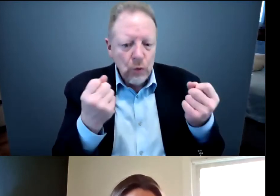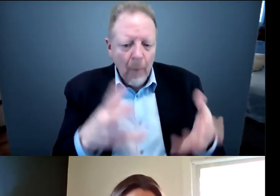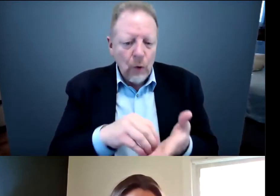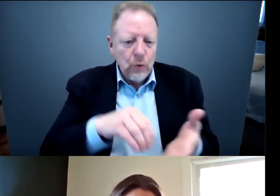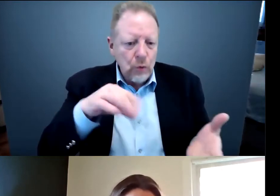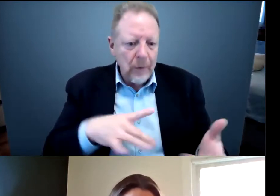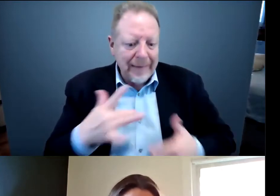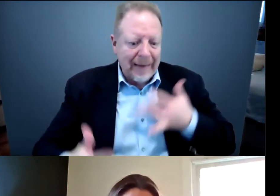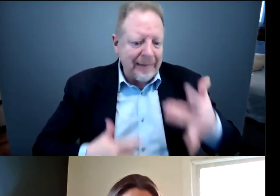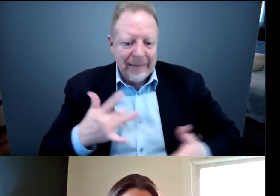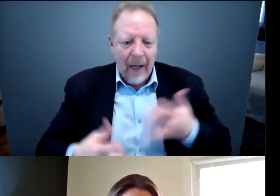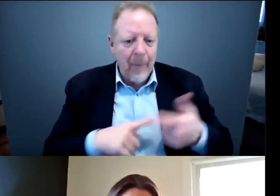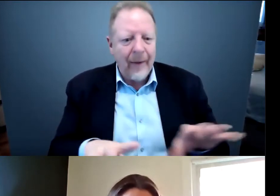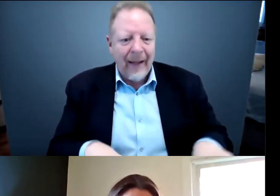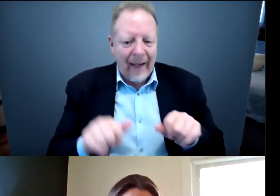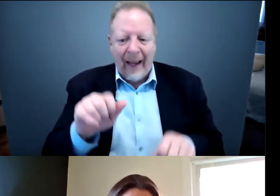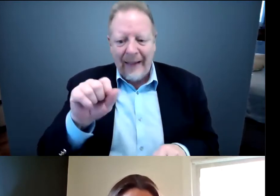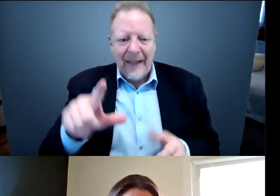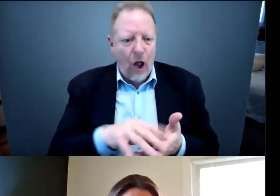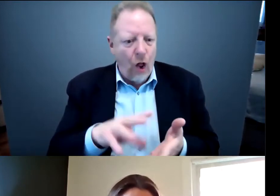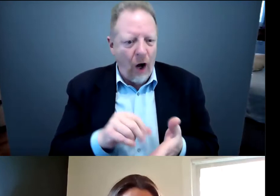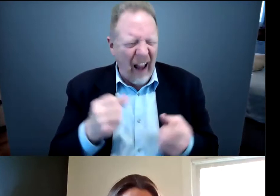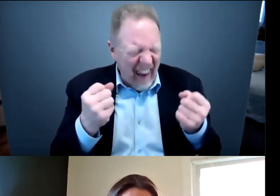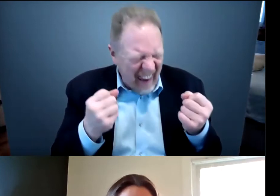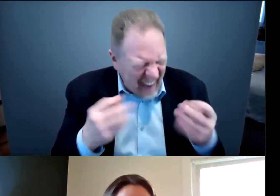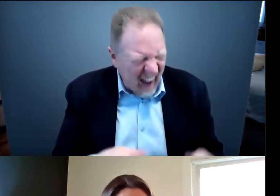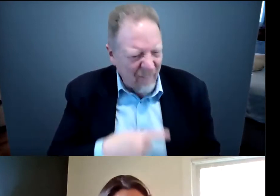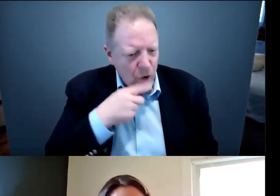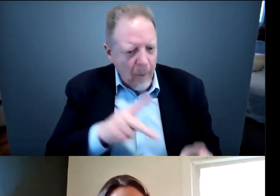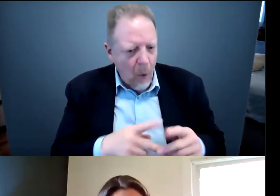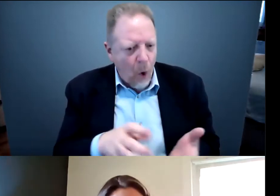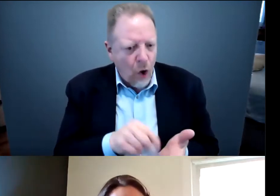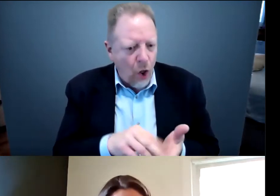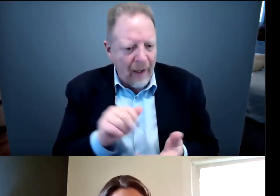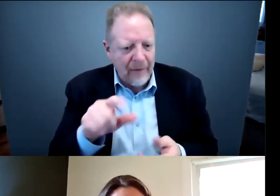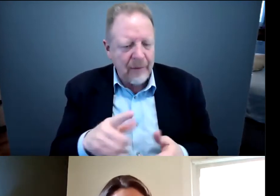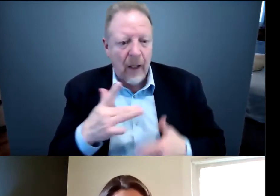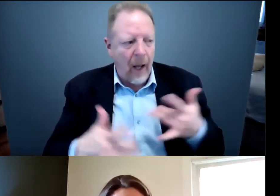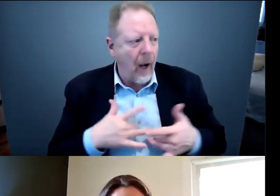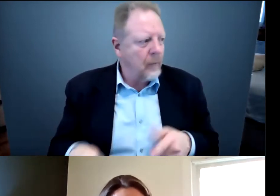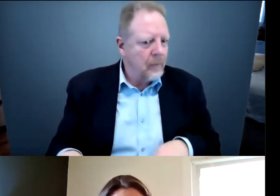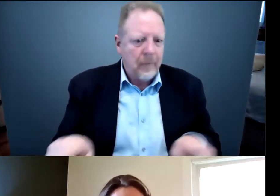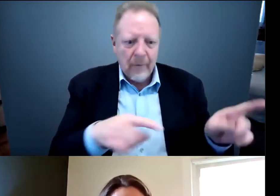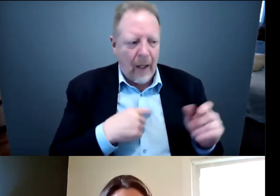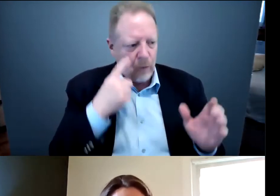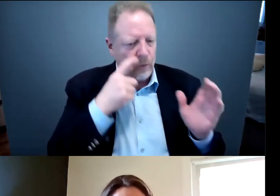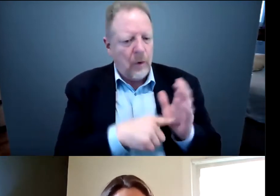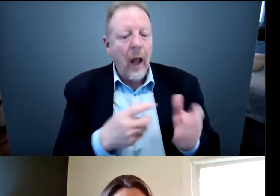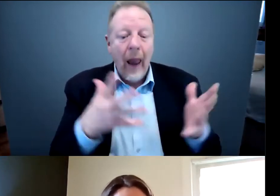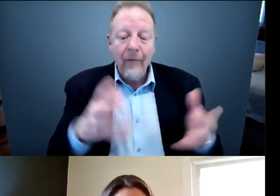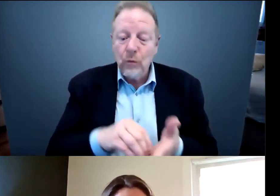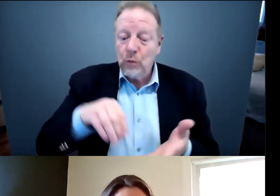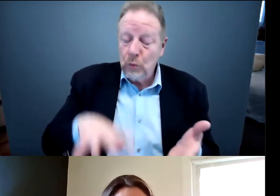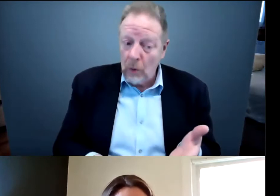so excited about taking ASL and learning, and there is a lot of excitement out there. So I think a lot of students